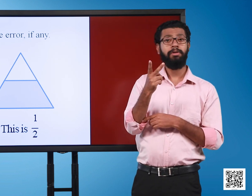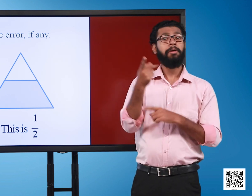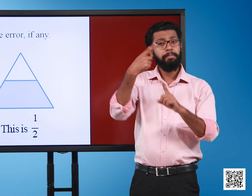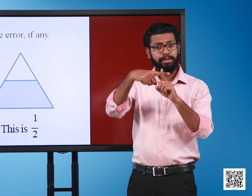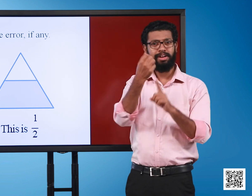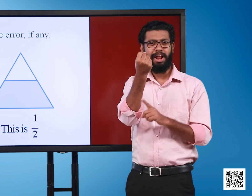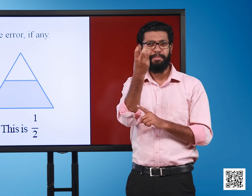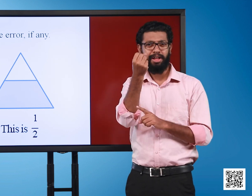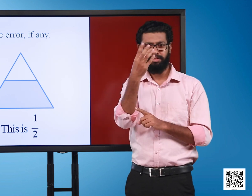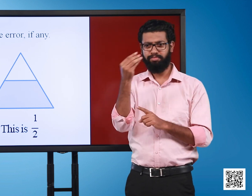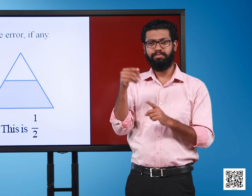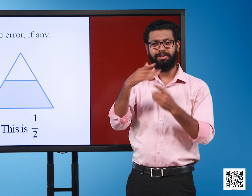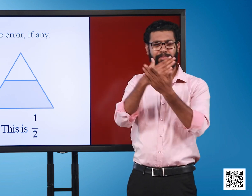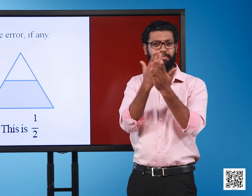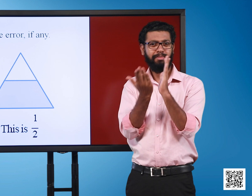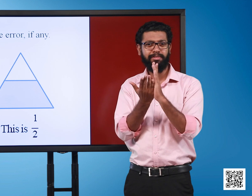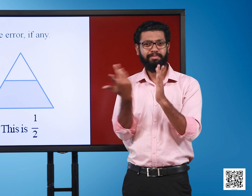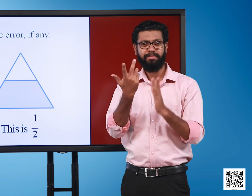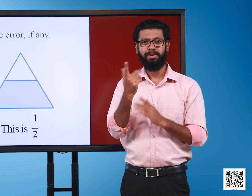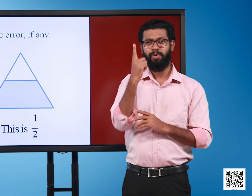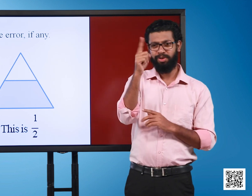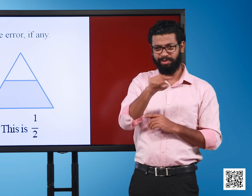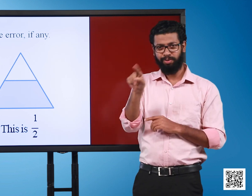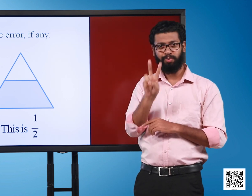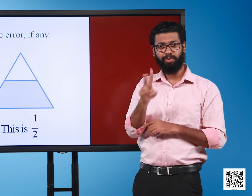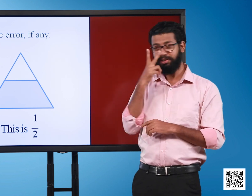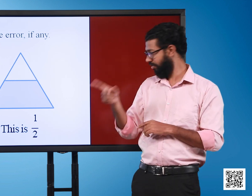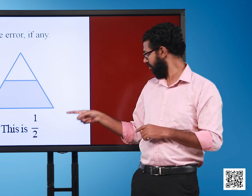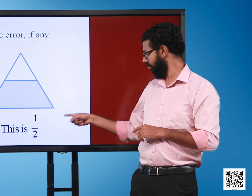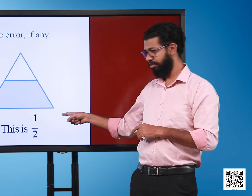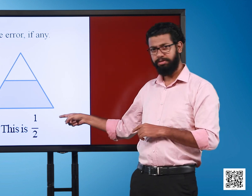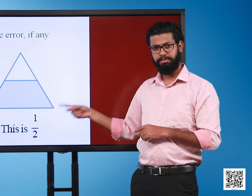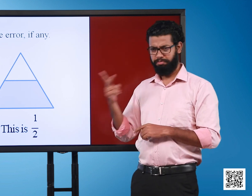We have 3 figures here. This is half.